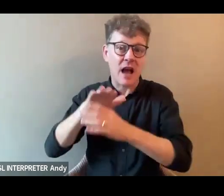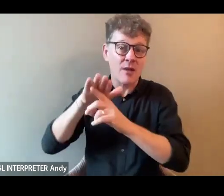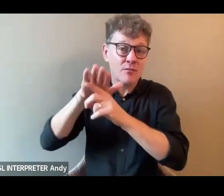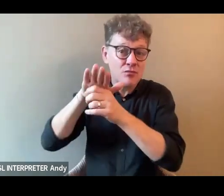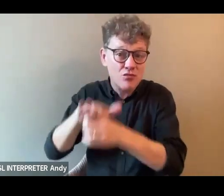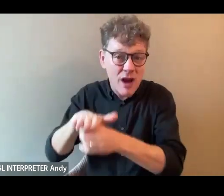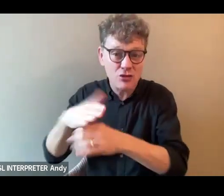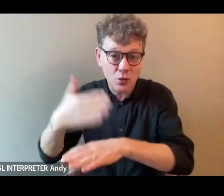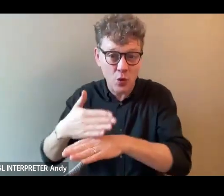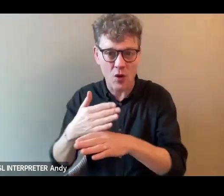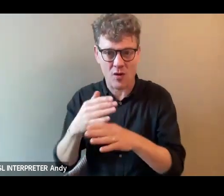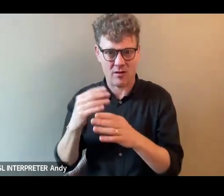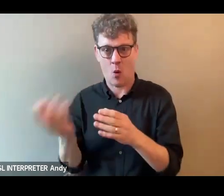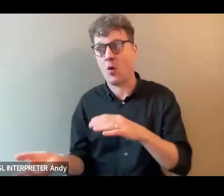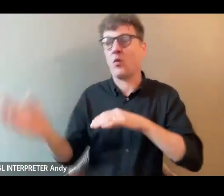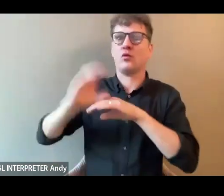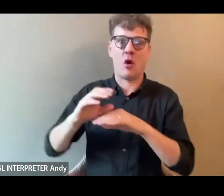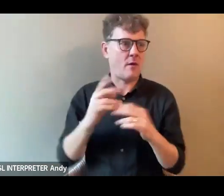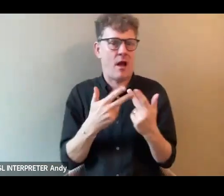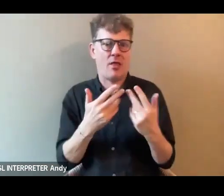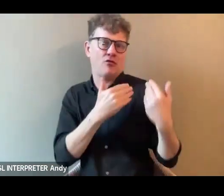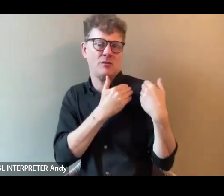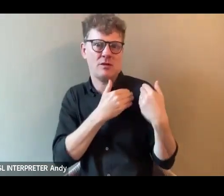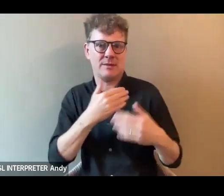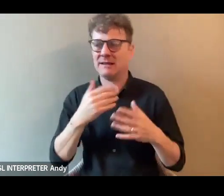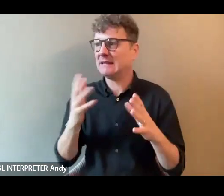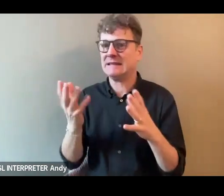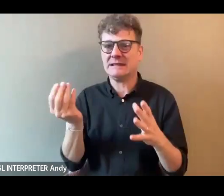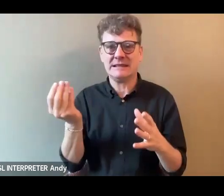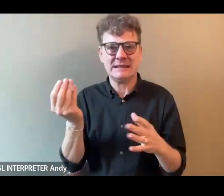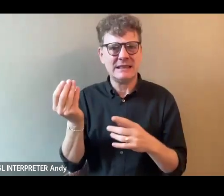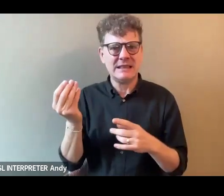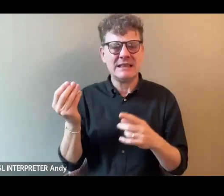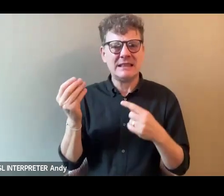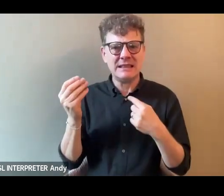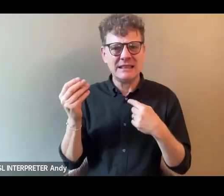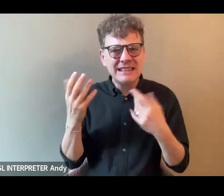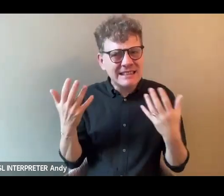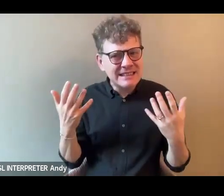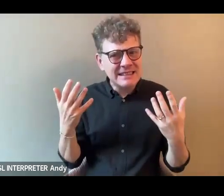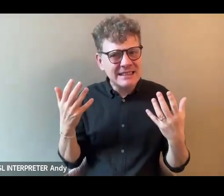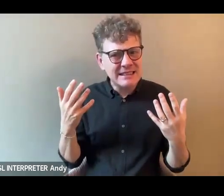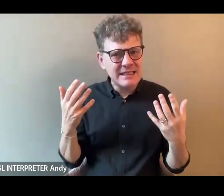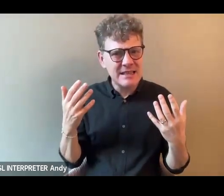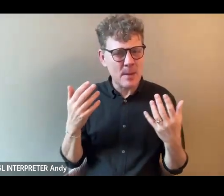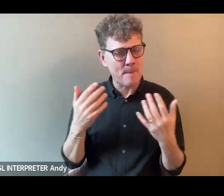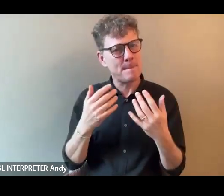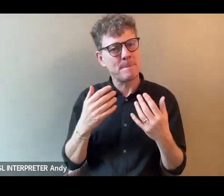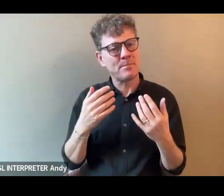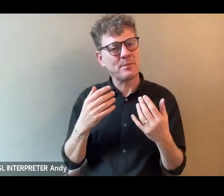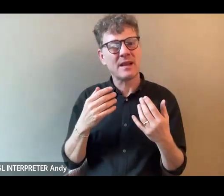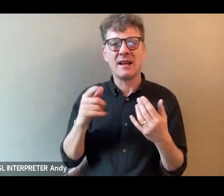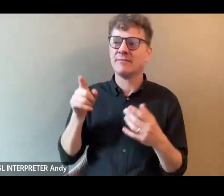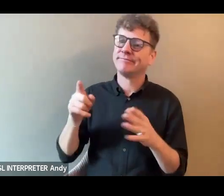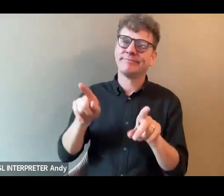other responsibilities that you have, your opportunity to remember that, oh, I wasn't entirely comfortable with that part of that